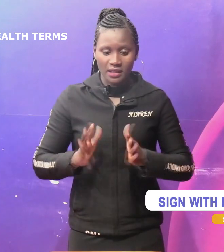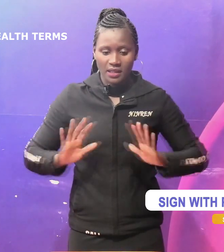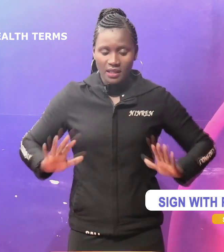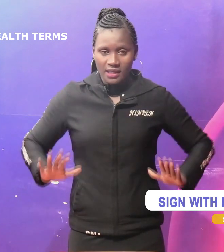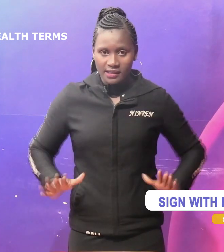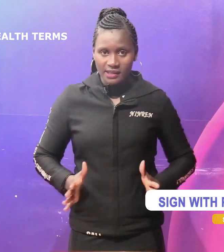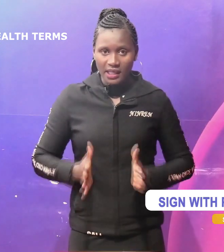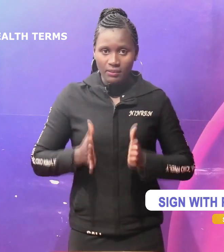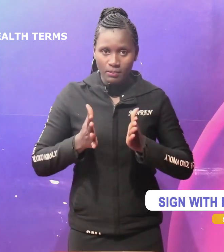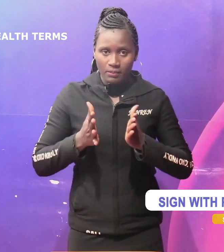slim.